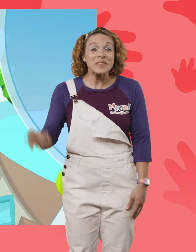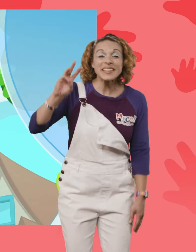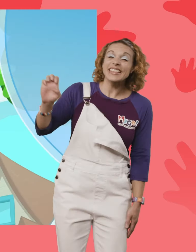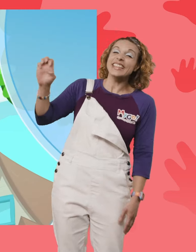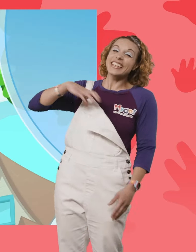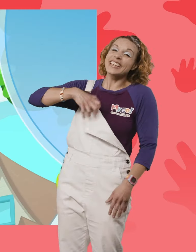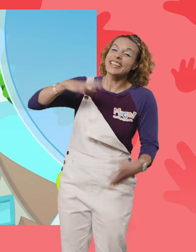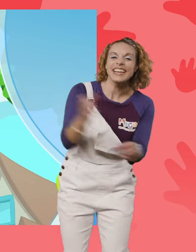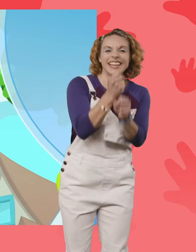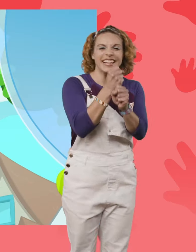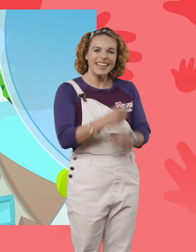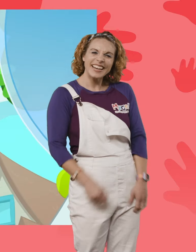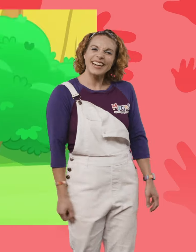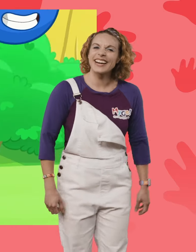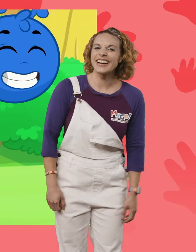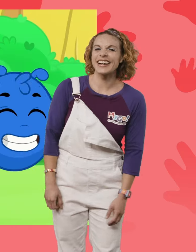Hey! Morphle win!